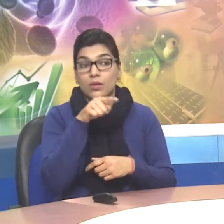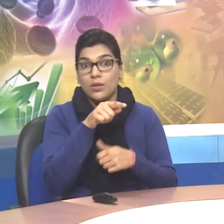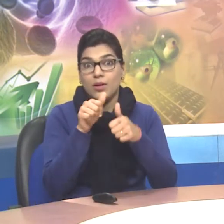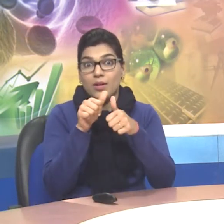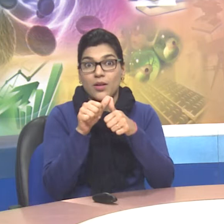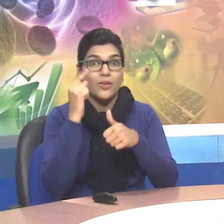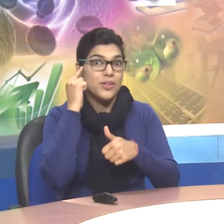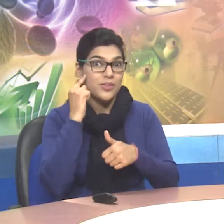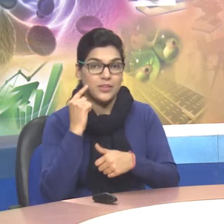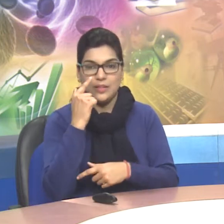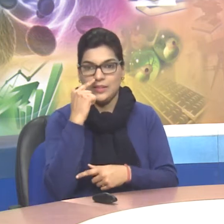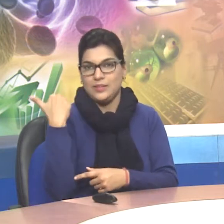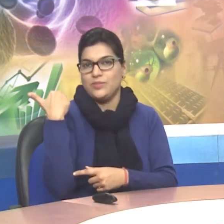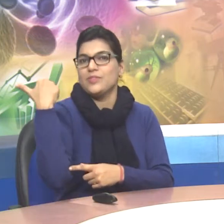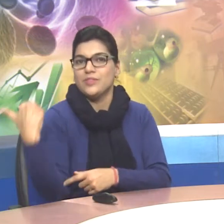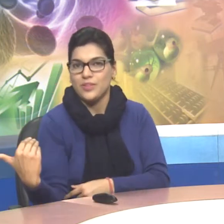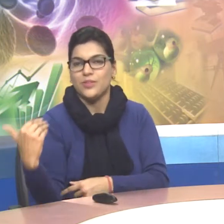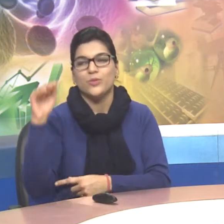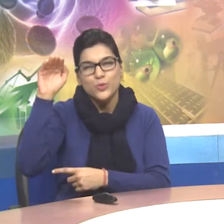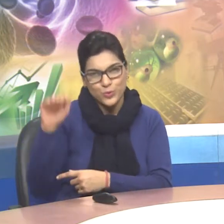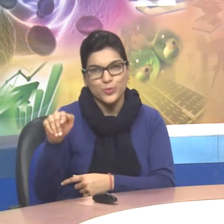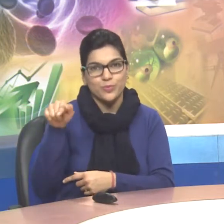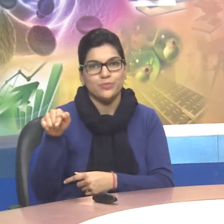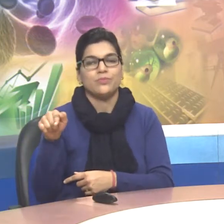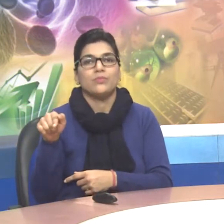backstage once more and hugged her.